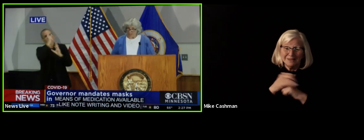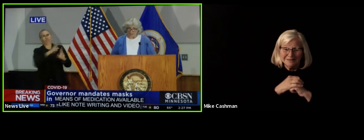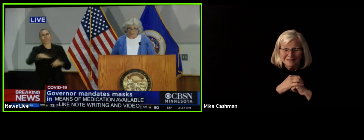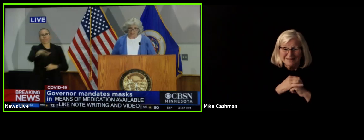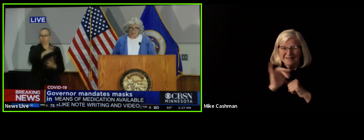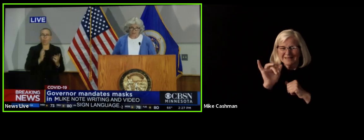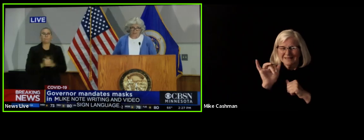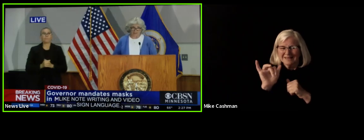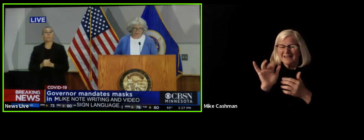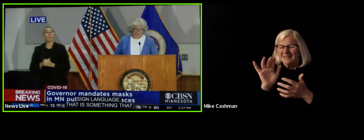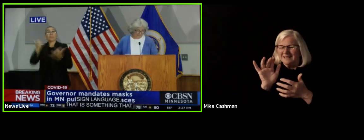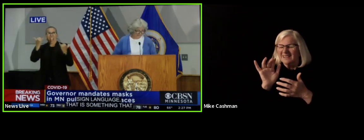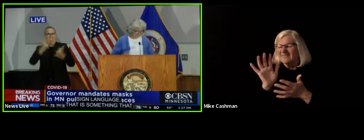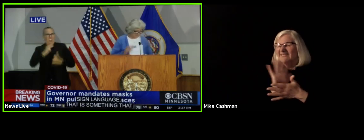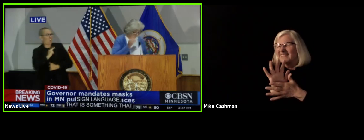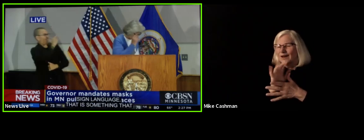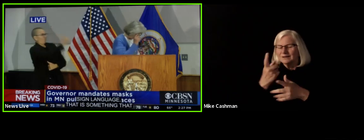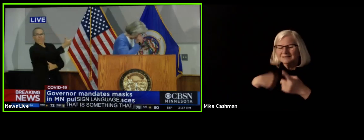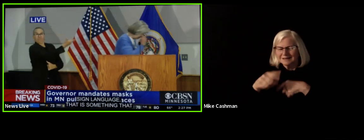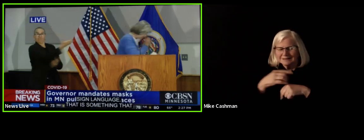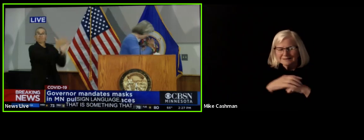my colleague, Commissioner Steve Grove.